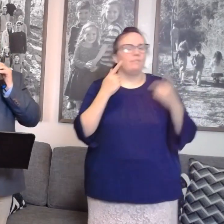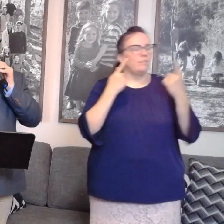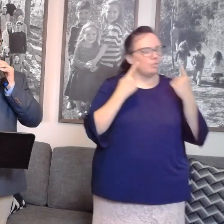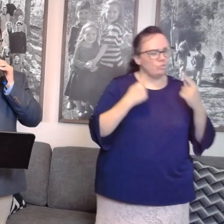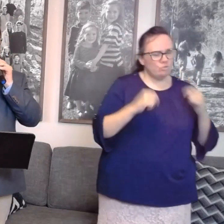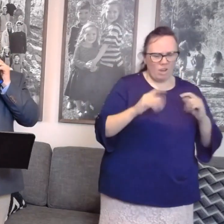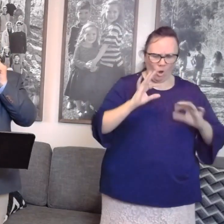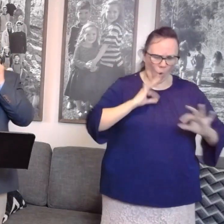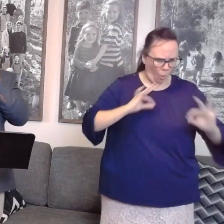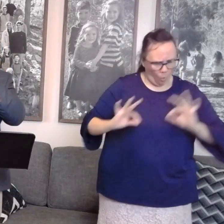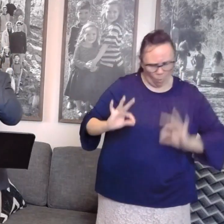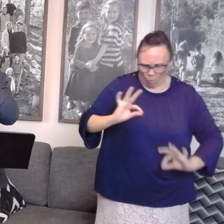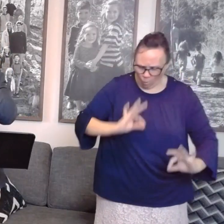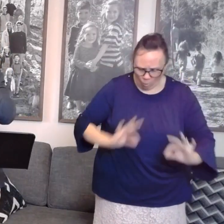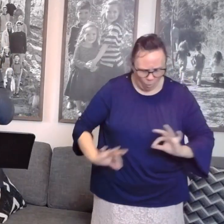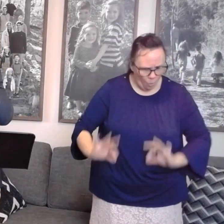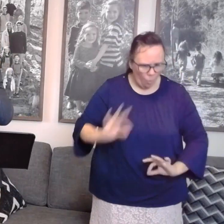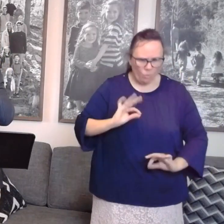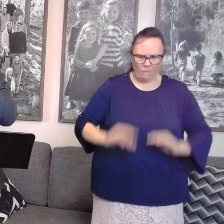trying